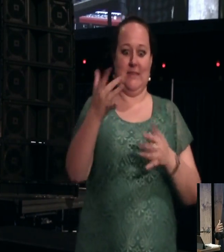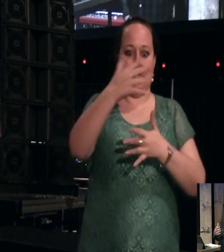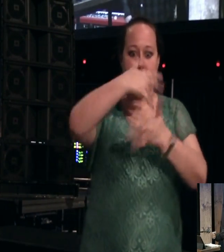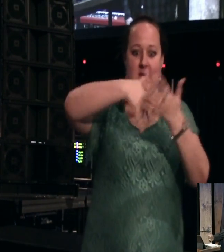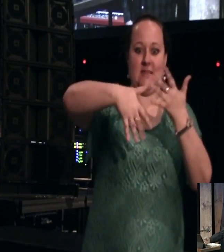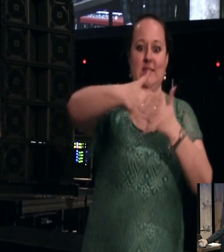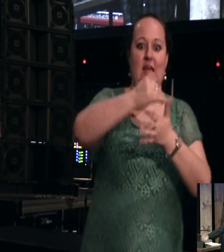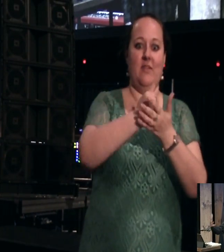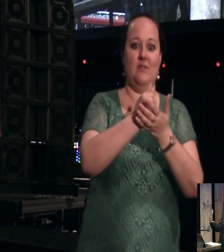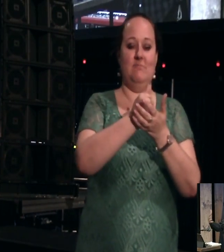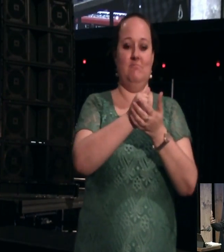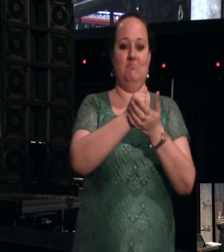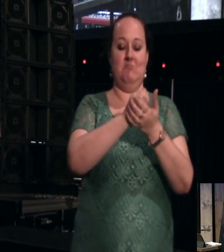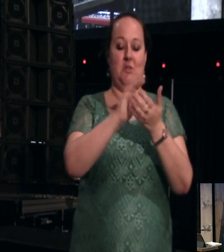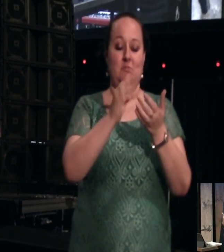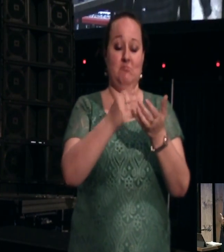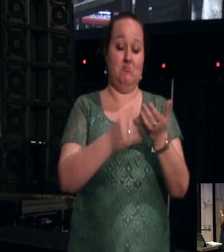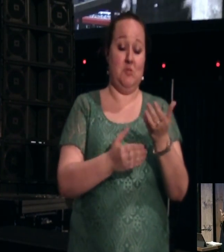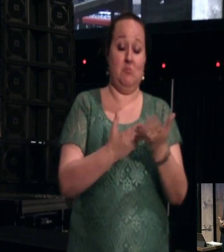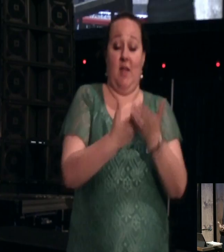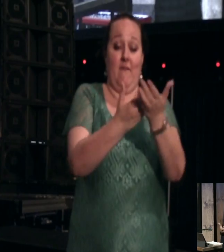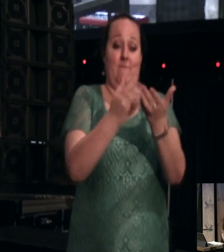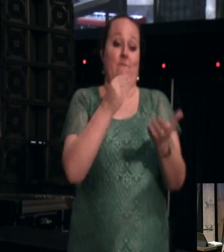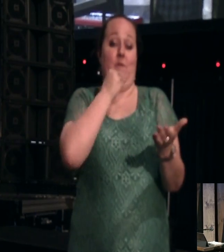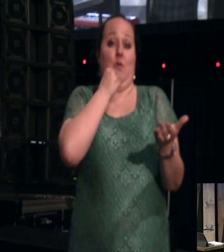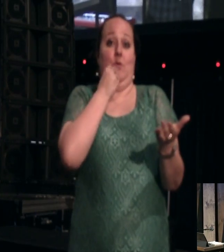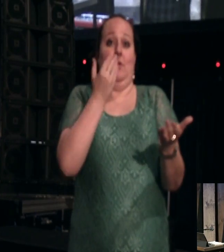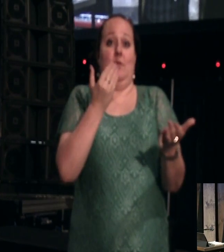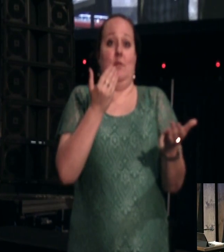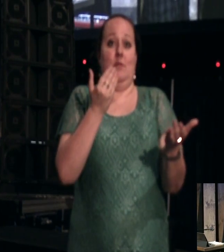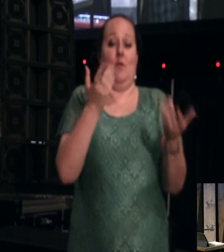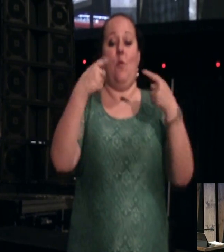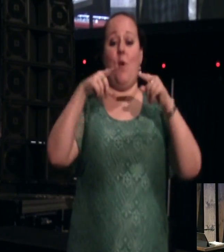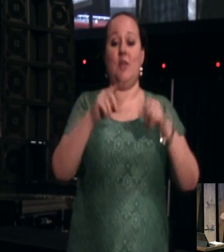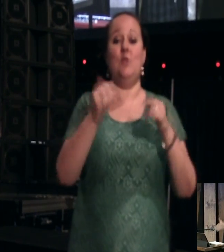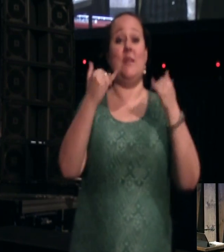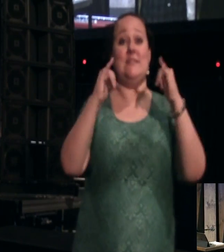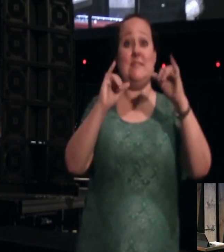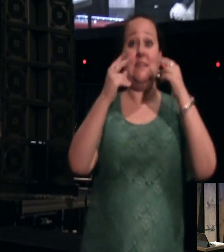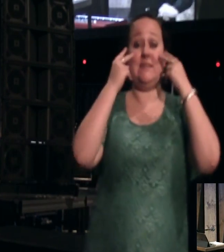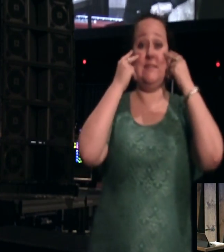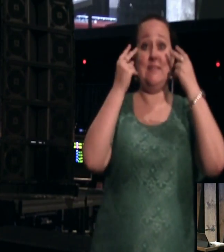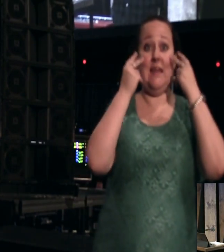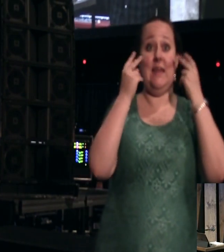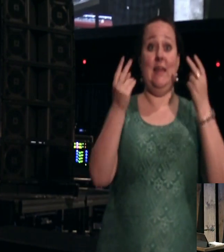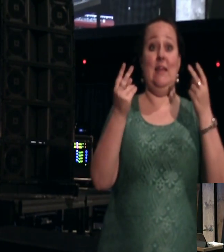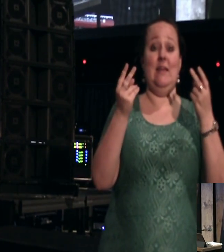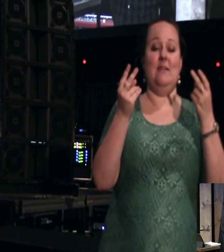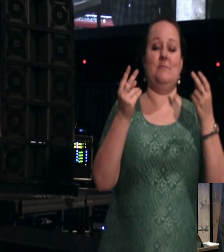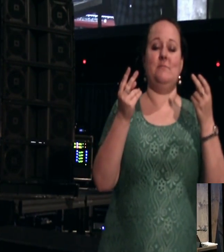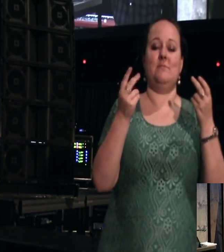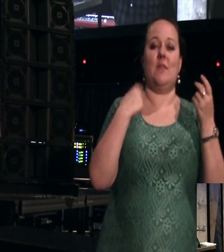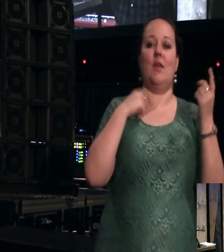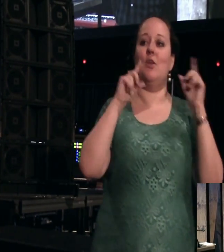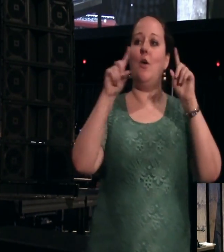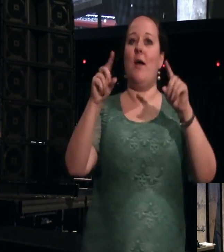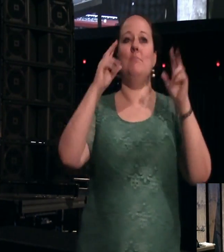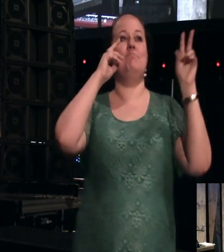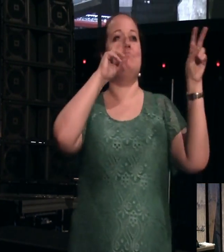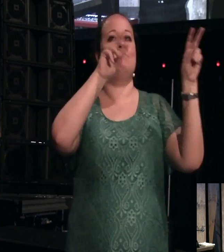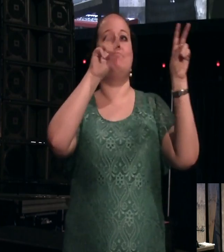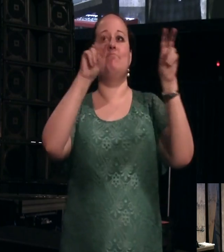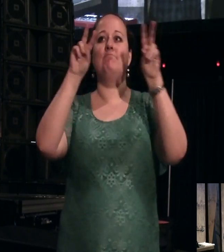universe with different ingredients to be mixed together. It shows me how good God is. You know what? While your eyesight is